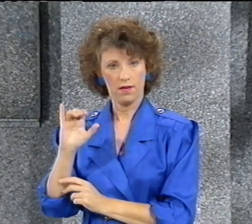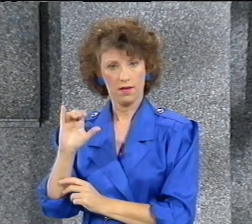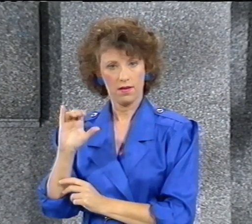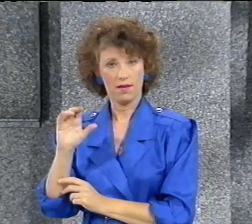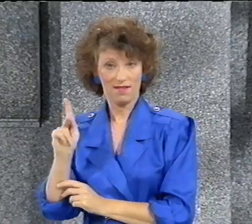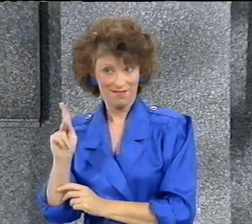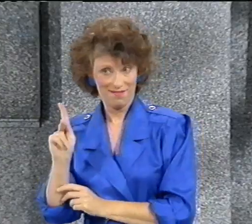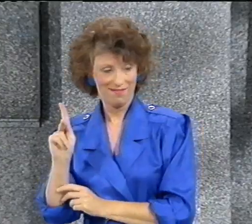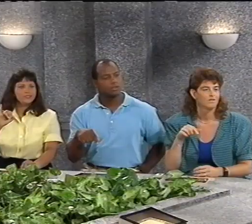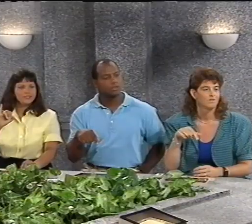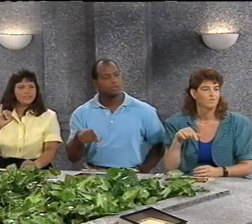pointing out in front.